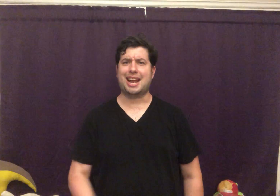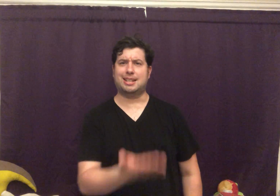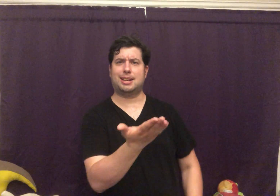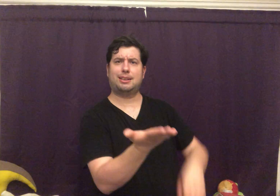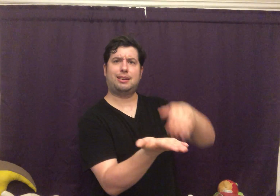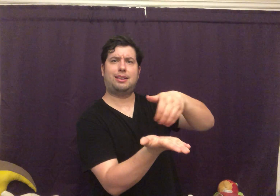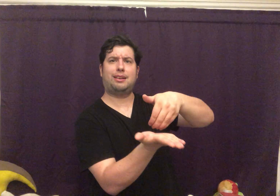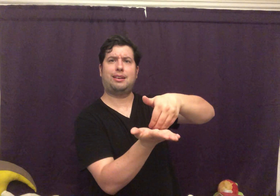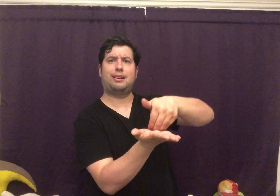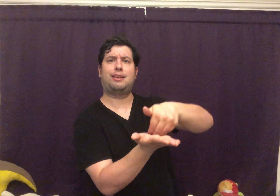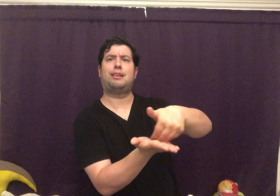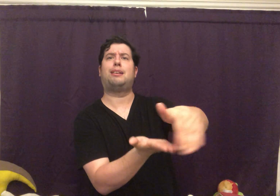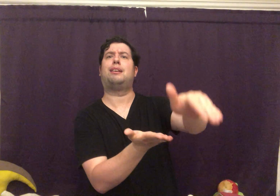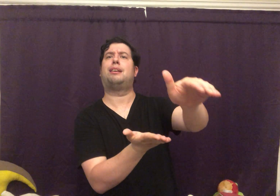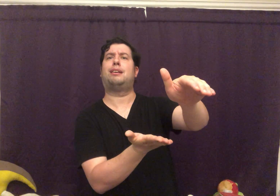Send.